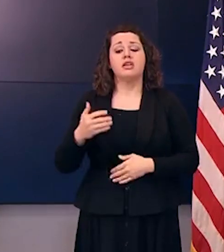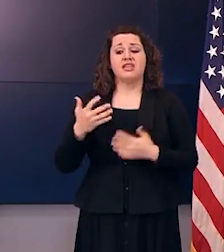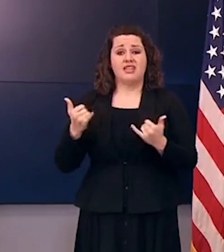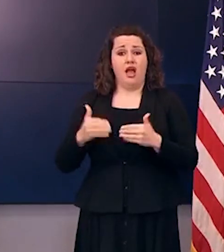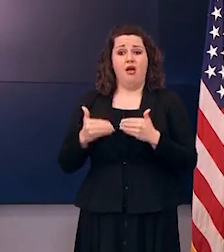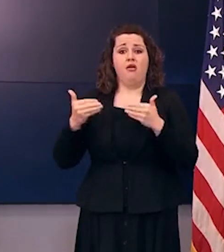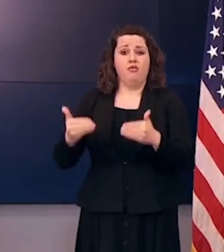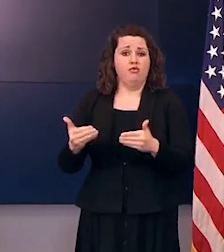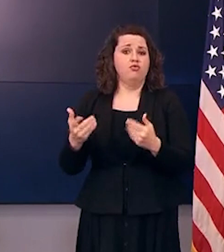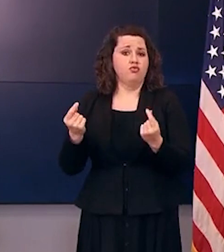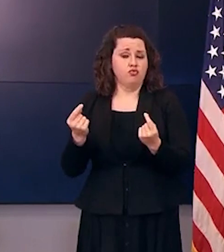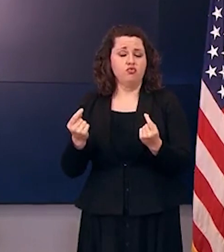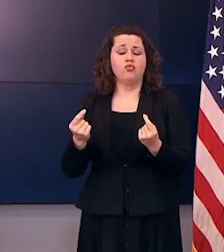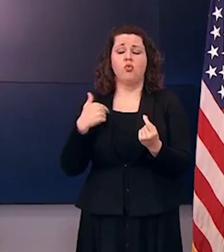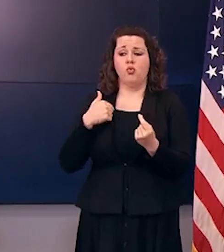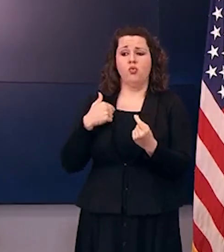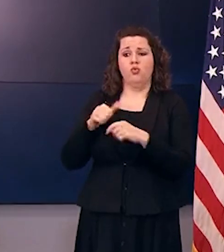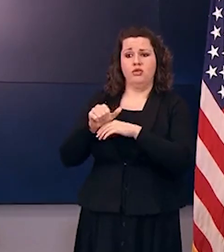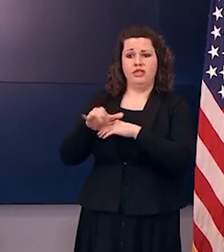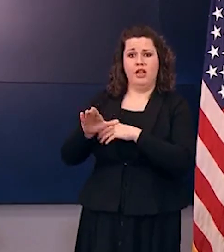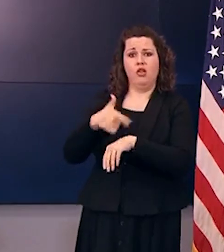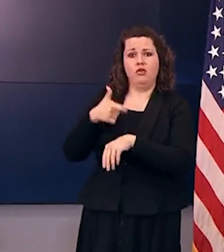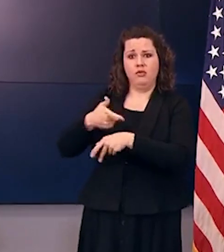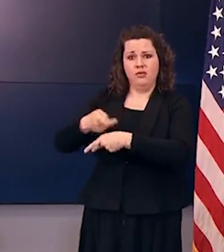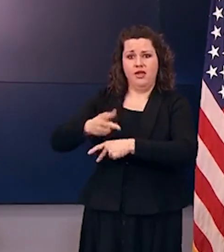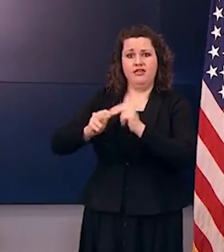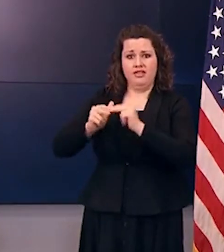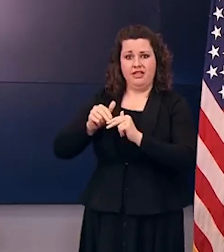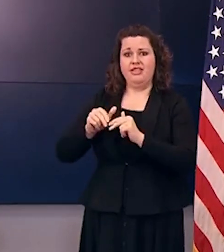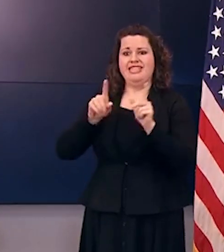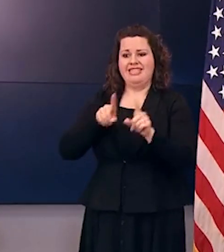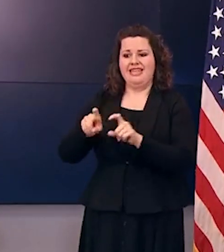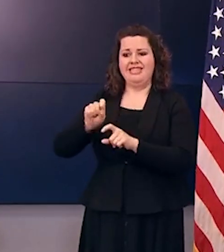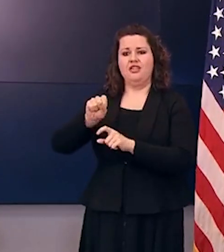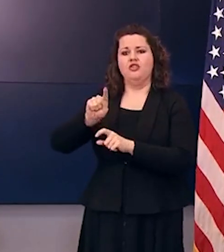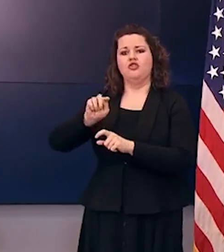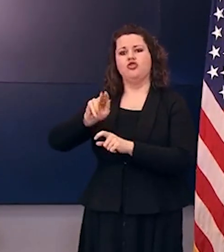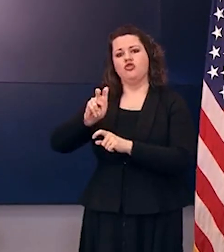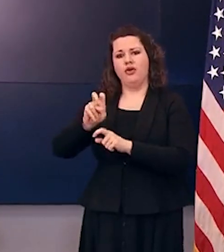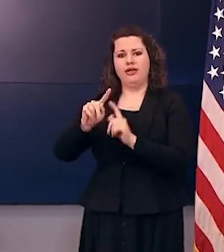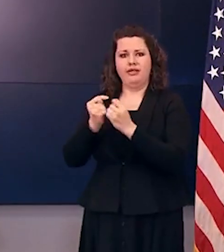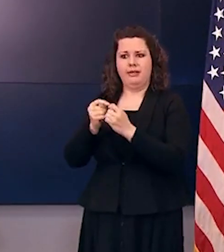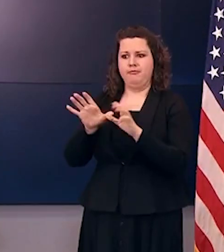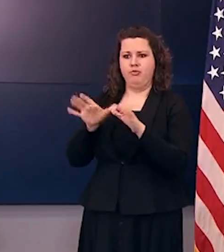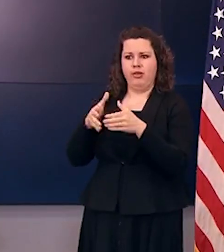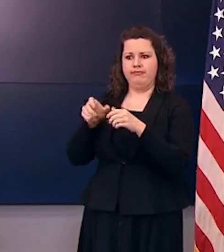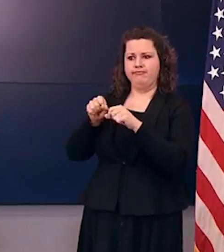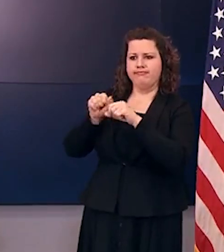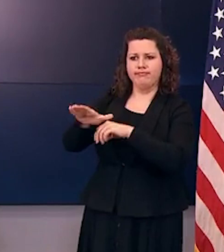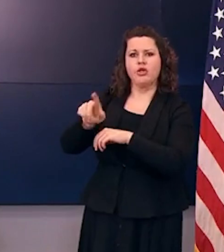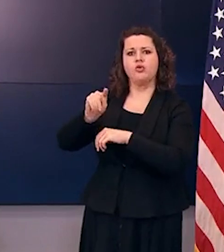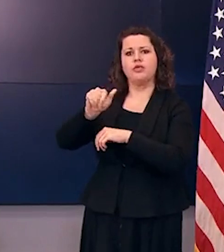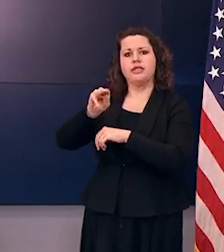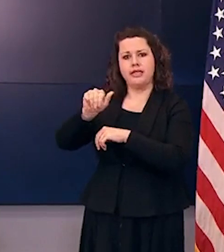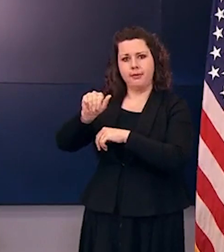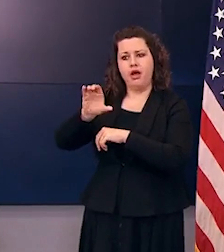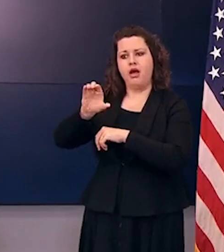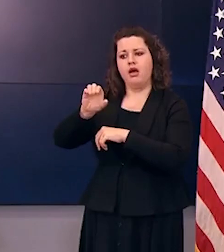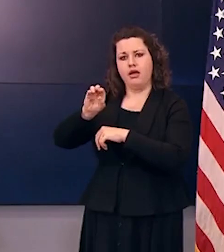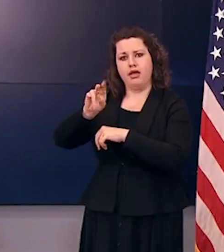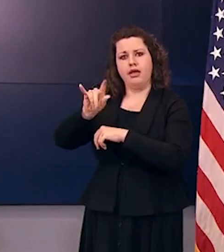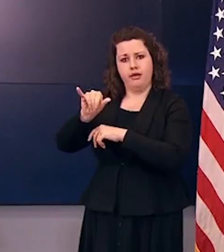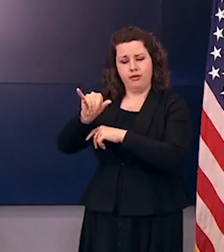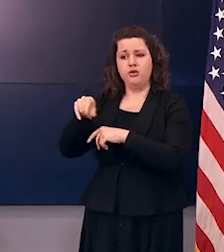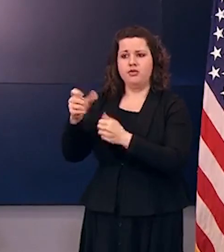step today by sending a long-term care facility testing strike team to Tama County, where we have seen positive COVID-19